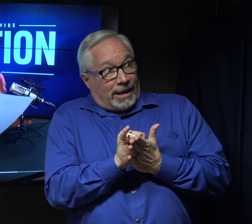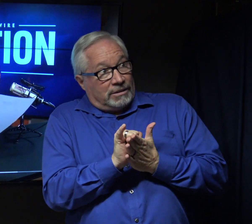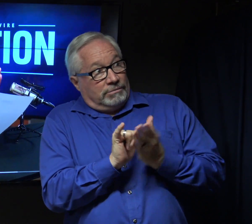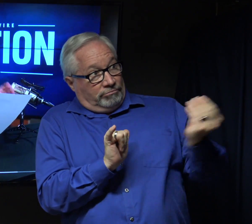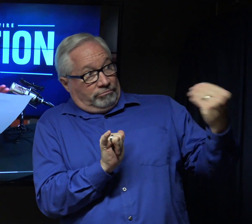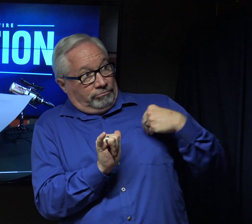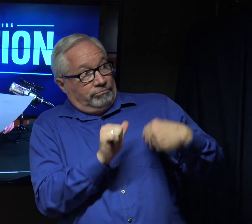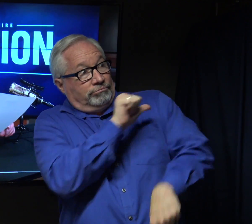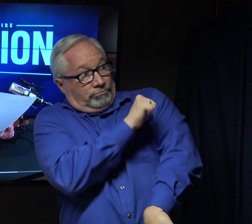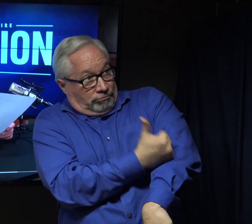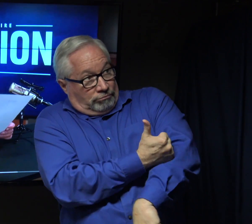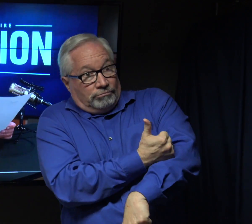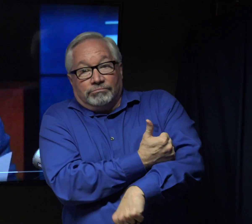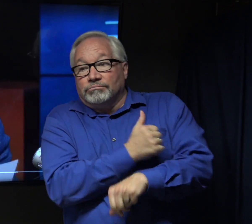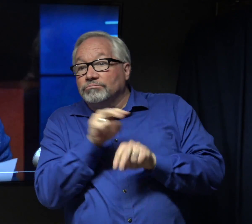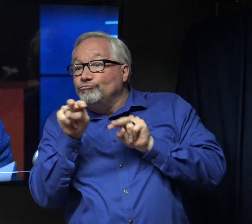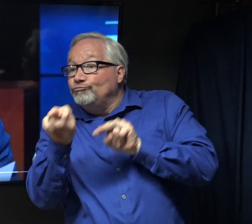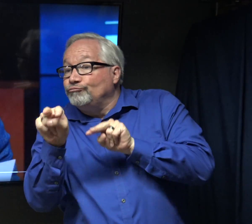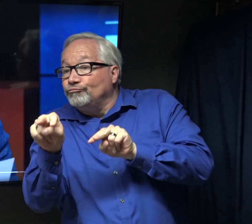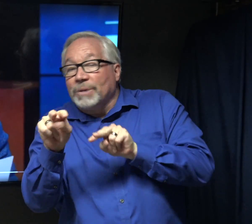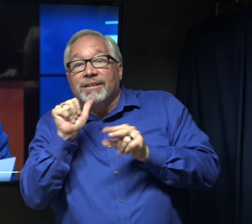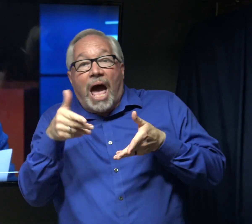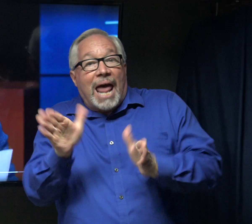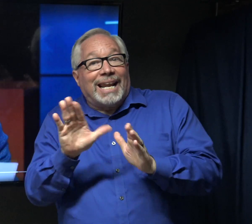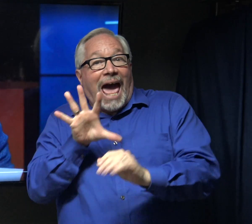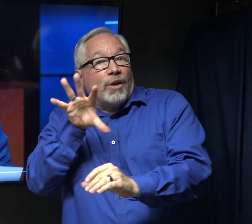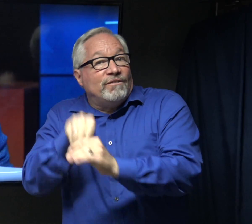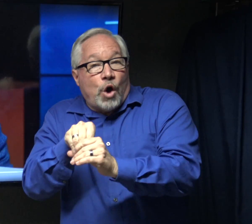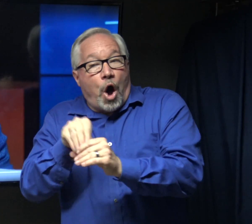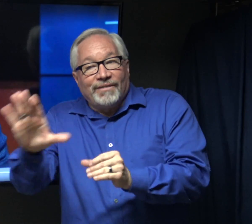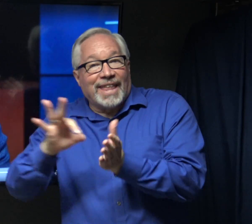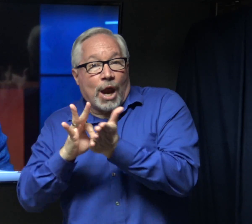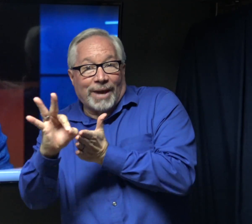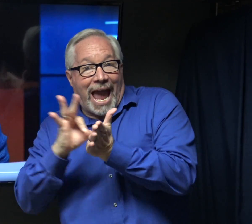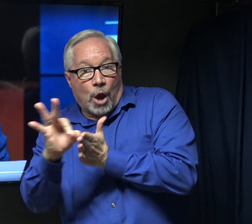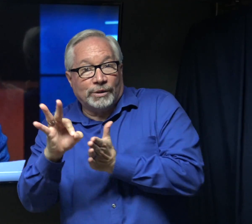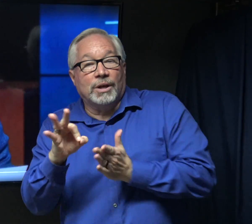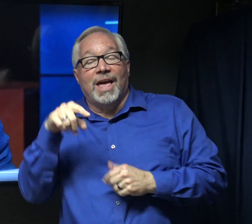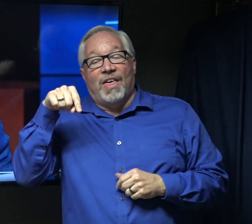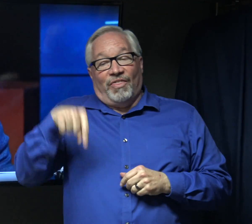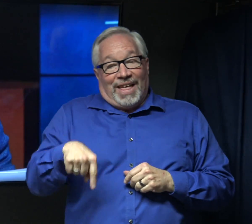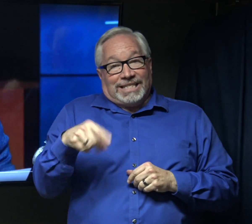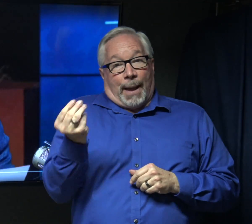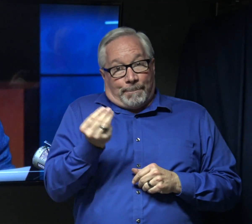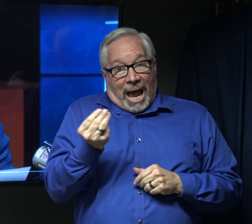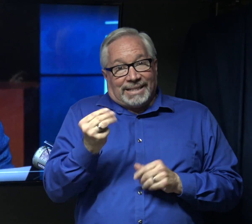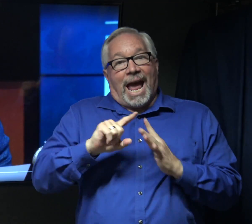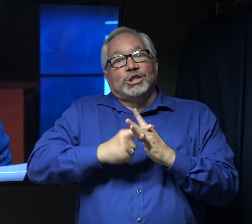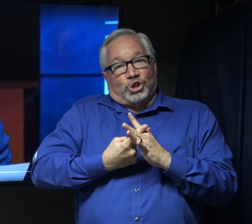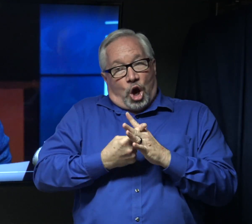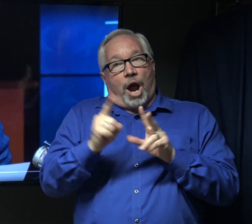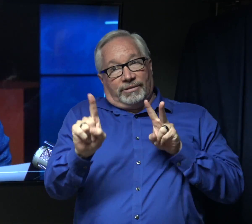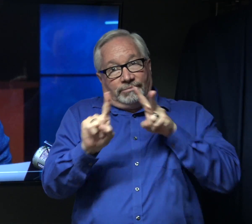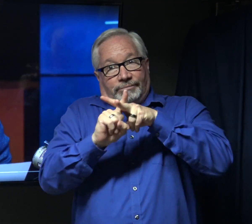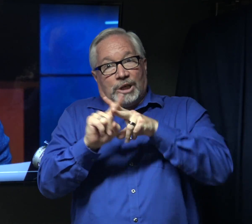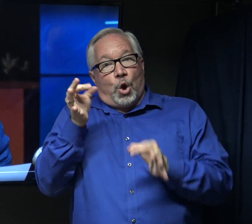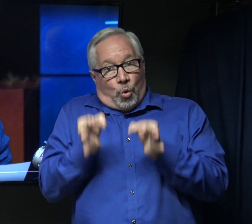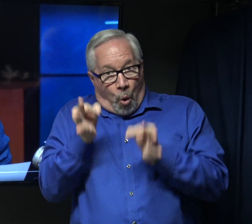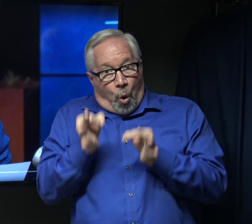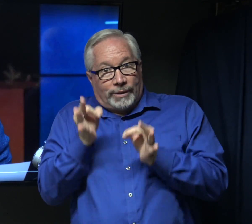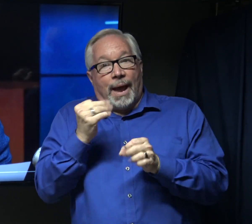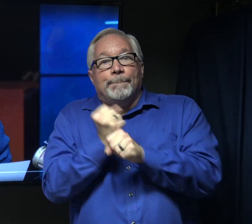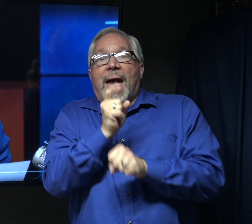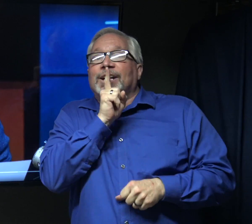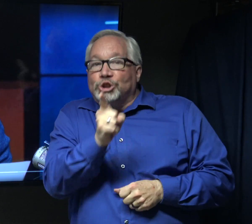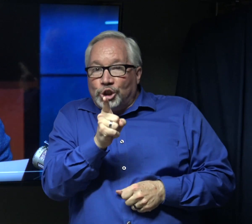president, not the news media. Beginning Monday, our campaign will start prosecuting our case in court to ensure election laws are fully upheld and the